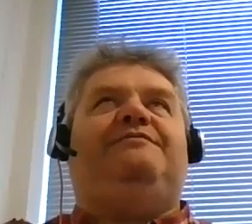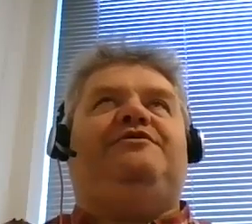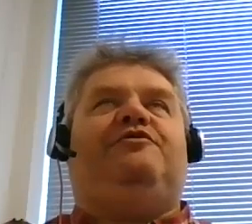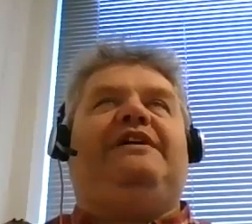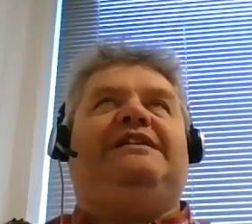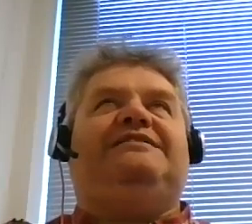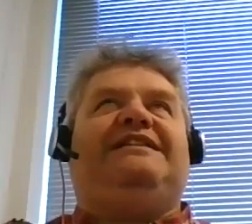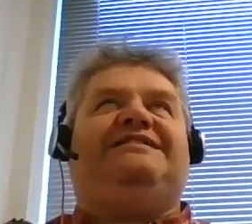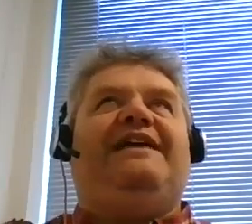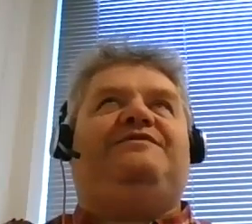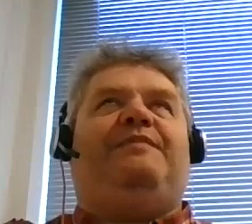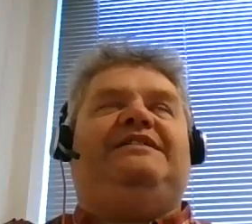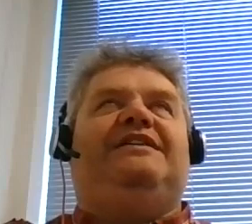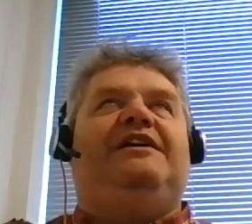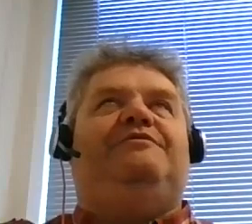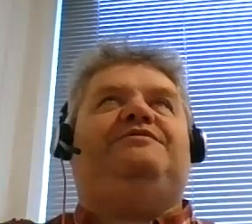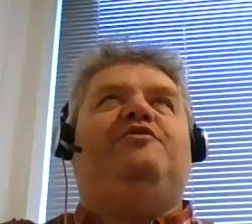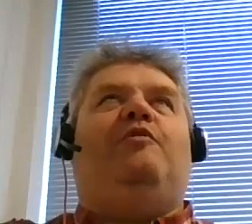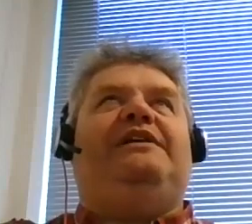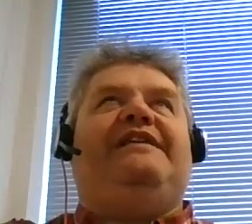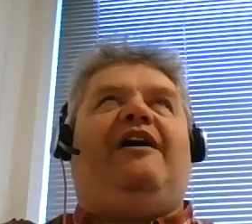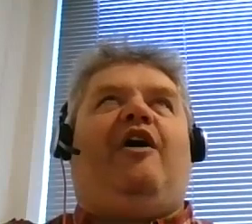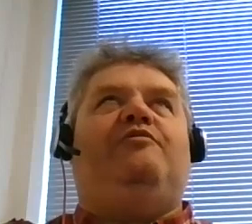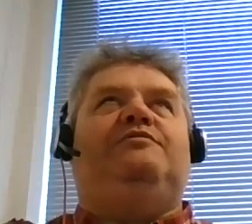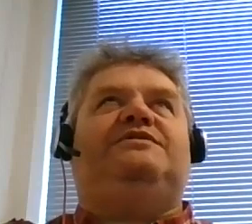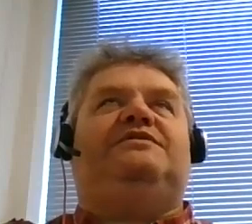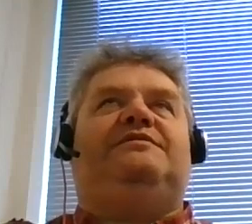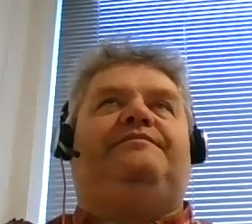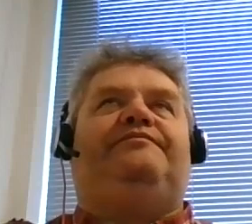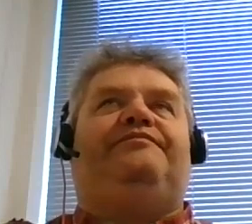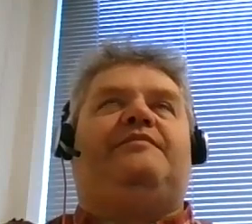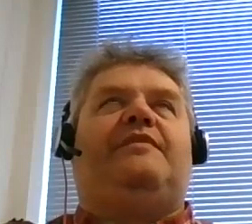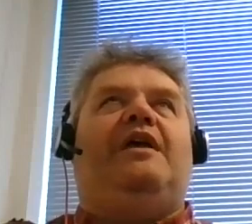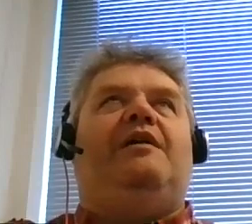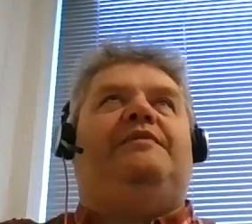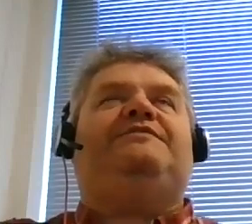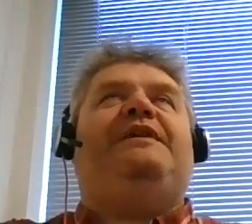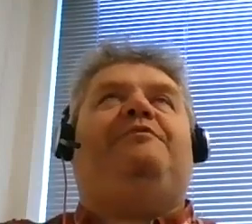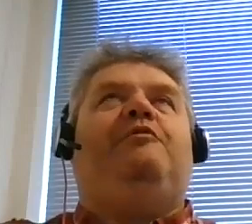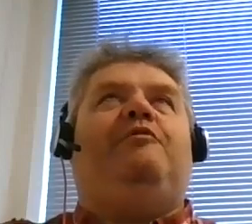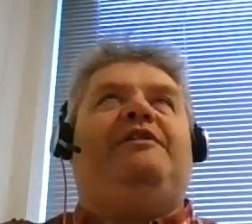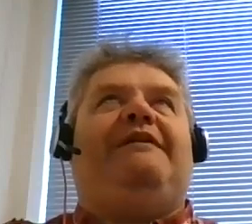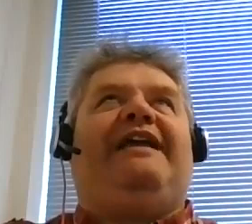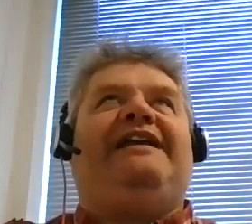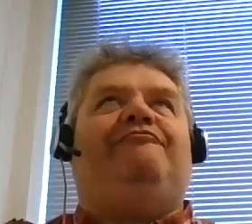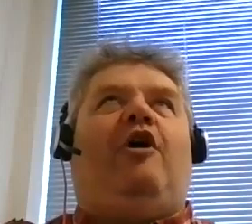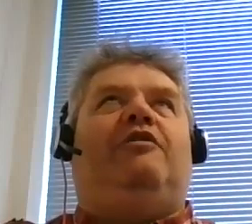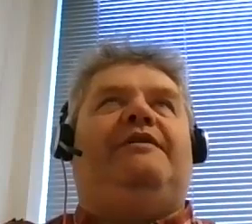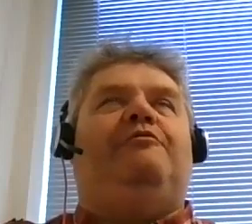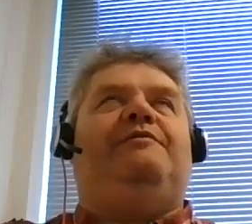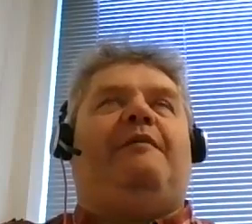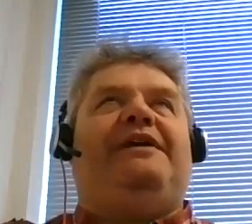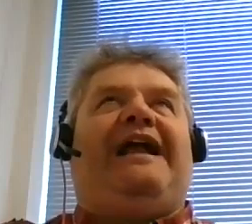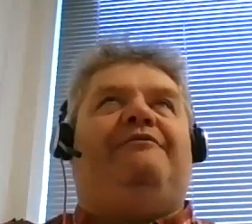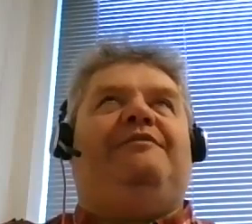people into withdrawing into their safe space, which was normally their homes. Because people were worried about getting it wrong.